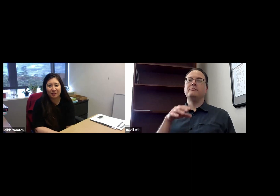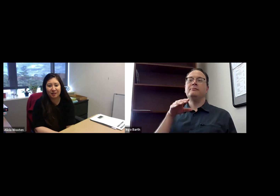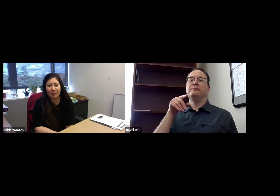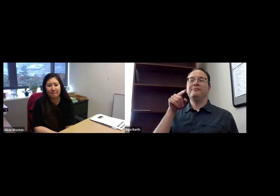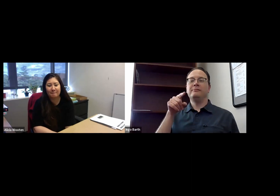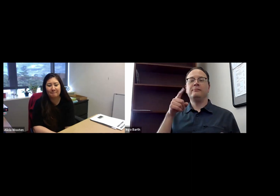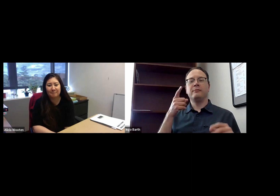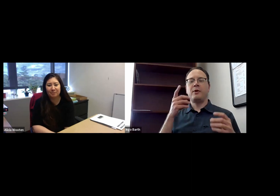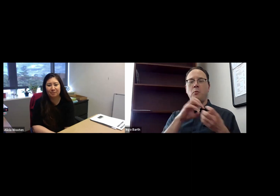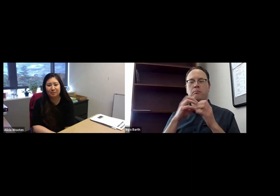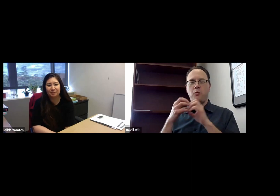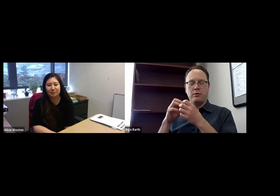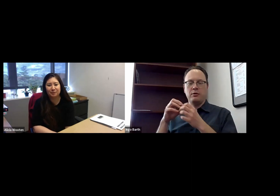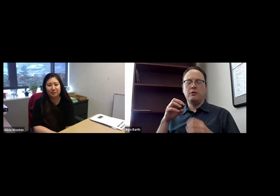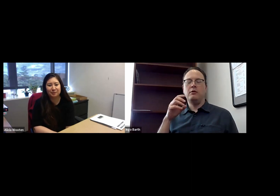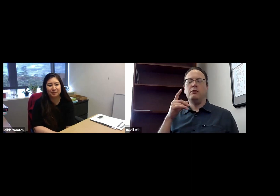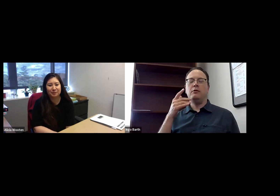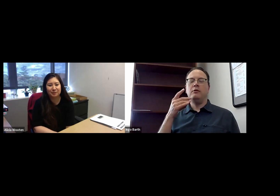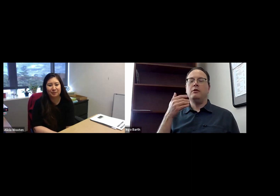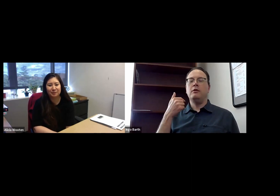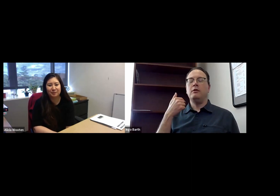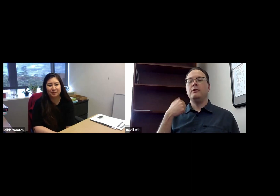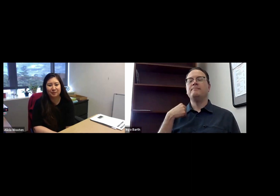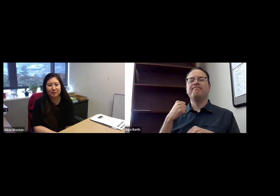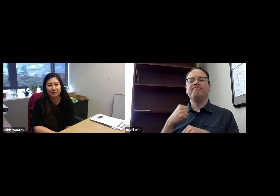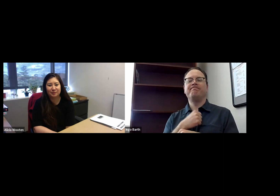Like sodium, hydrogen, like like sodium sodium chloride. chloride.